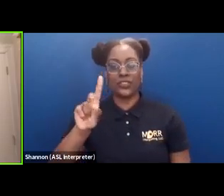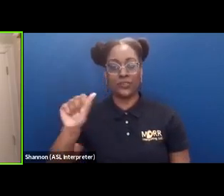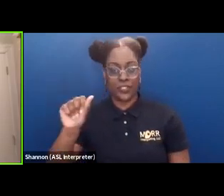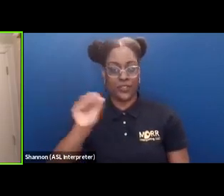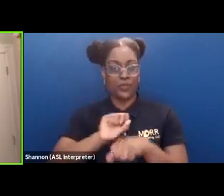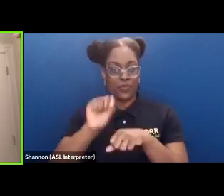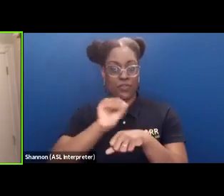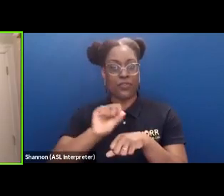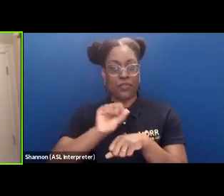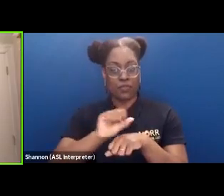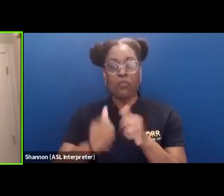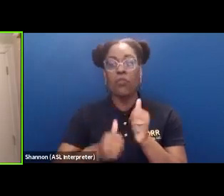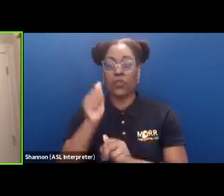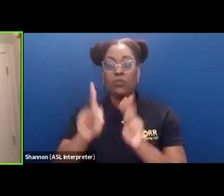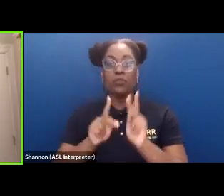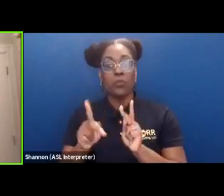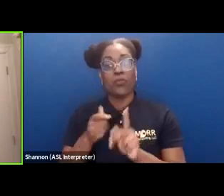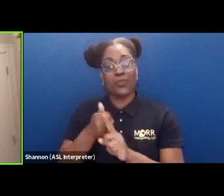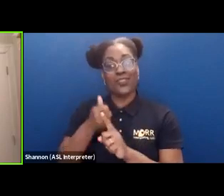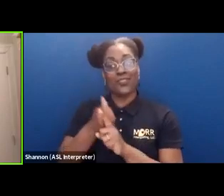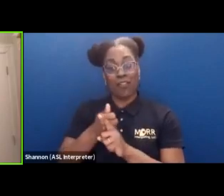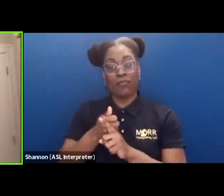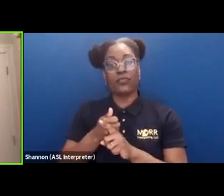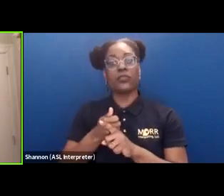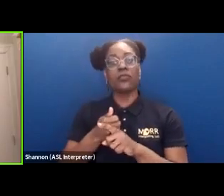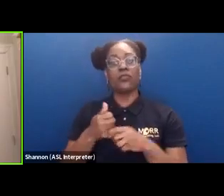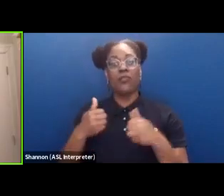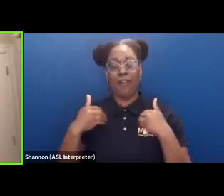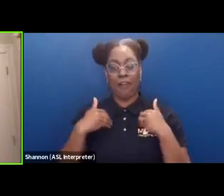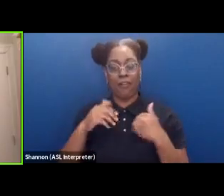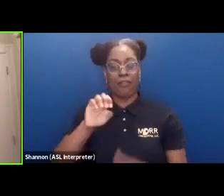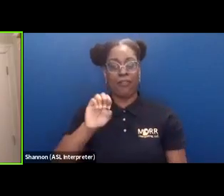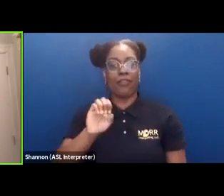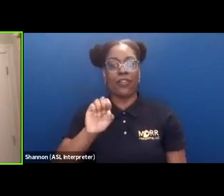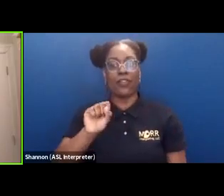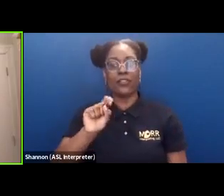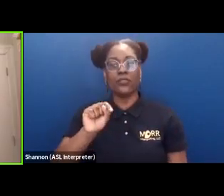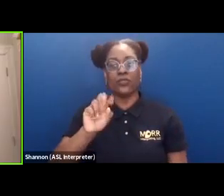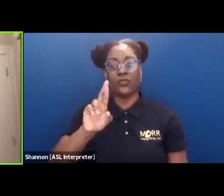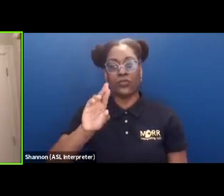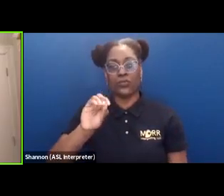It is odd that there was no concern for whether or not, a